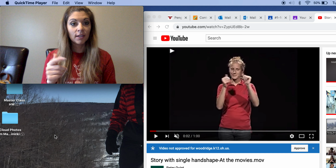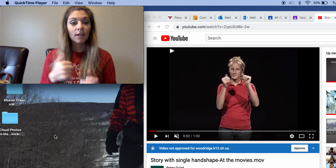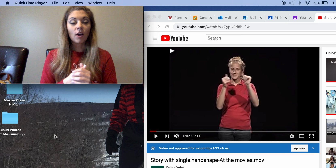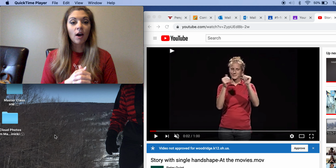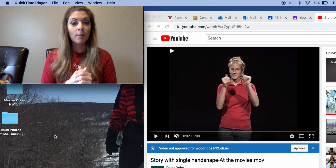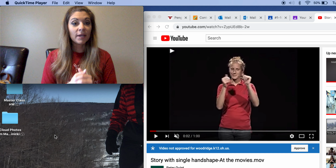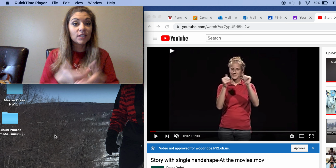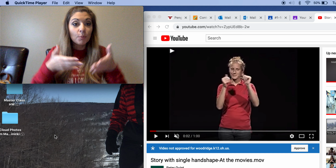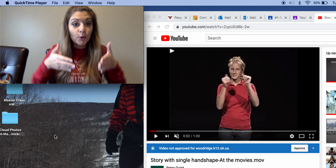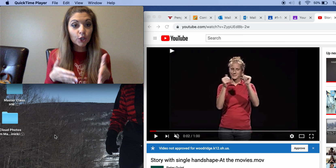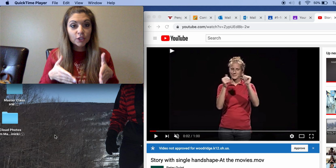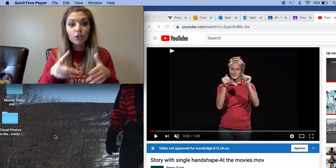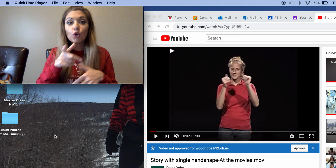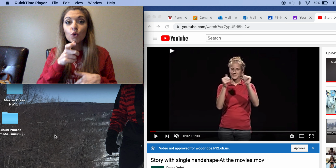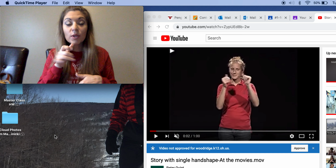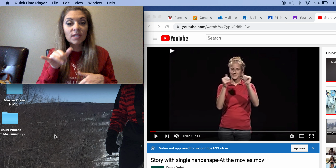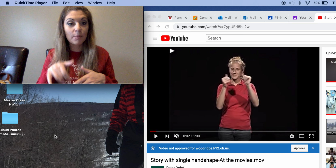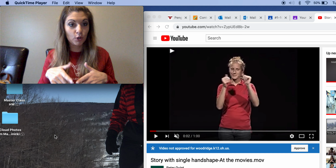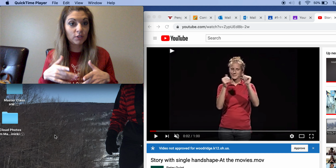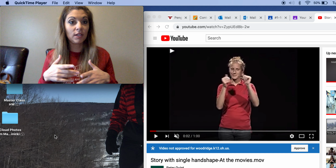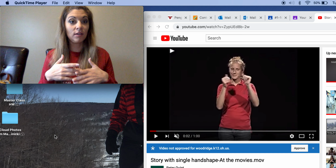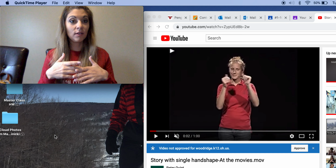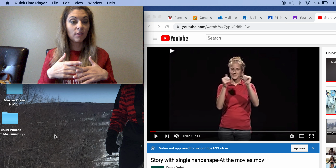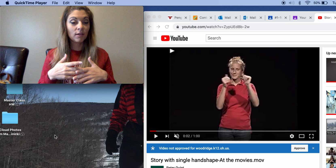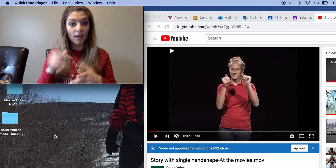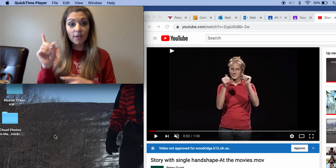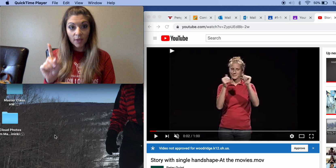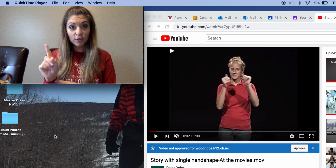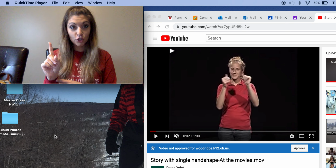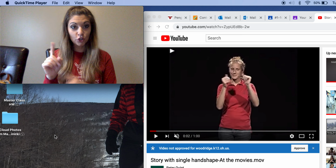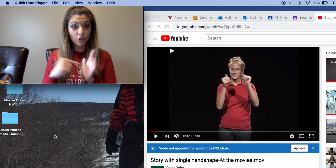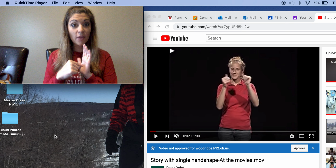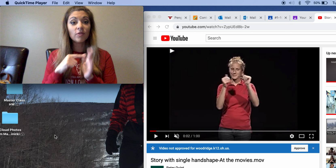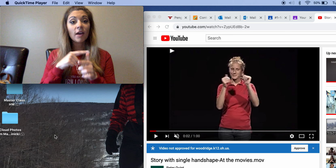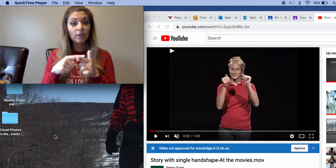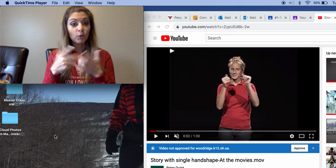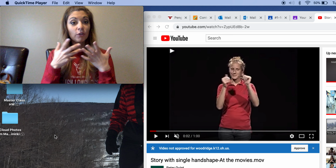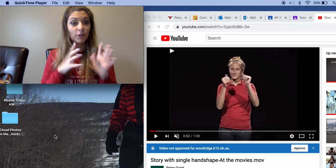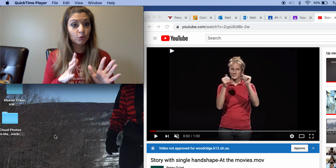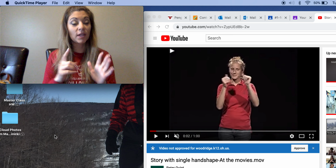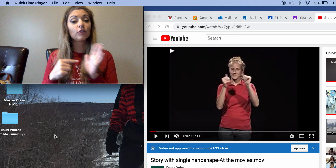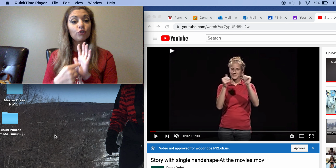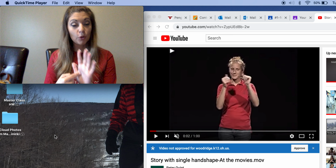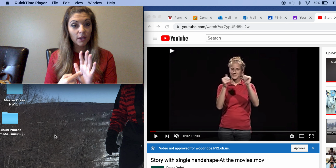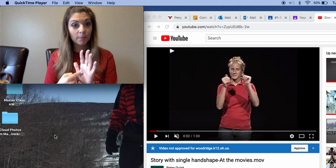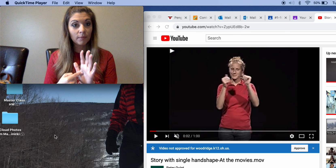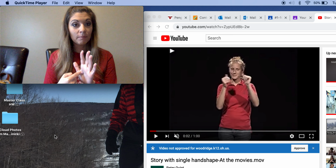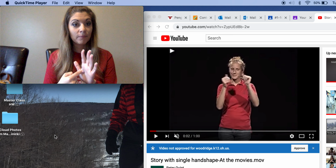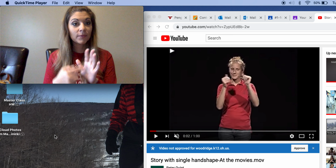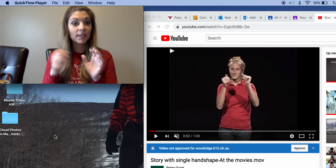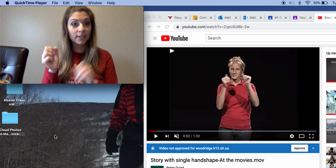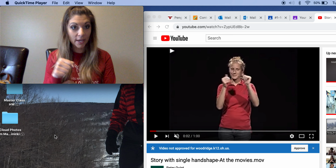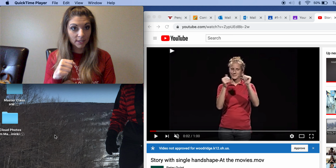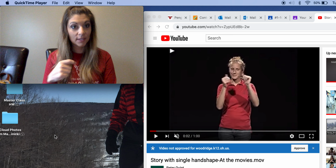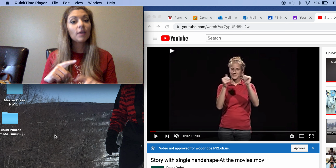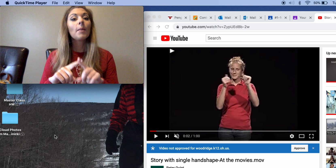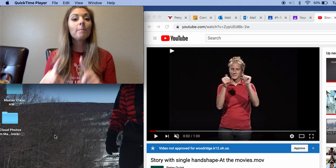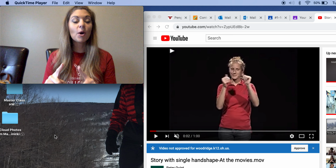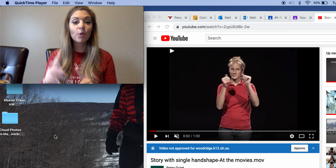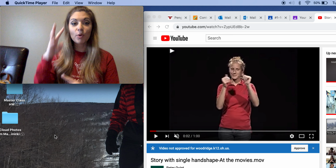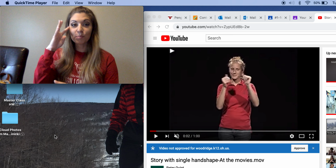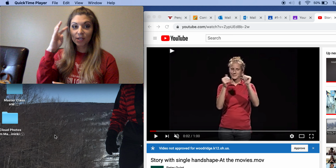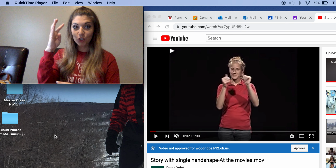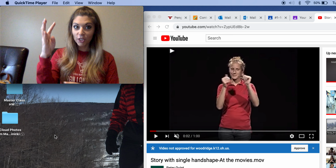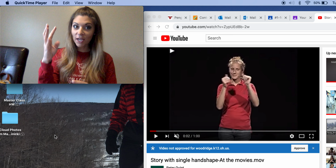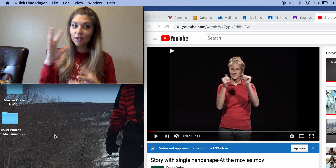Okay? It's a person. Who is that person? And then when you're finished with that, show them. Yes.